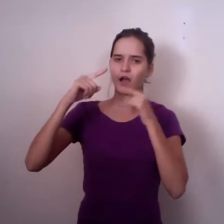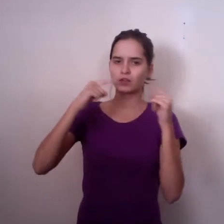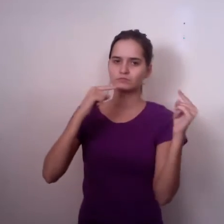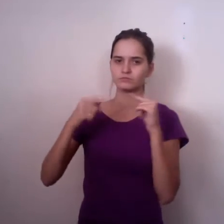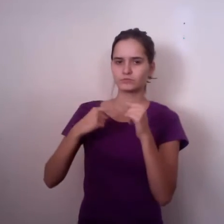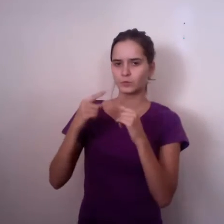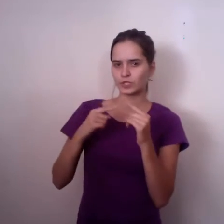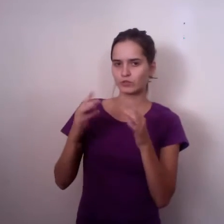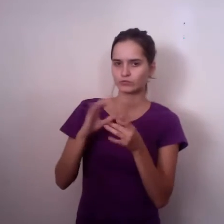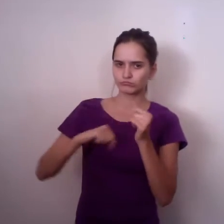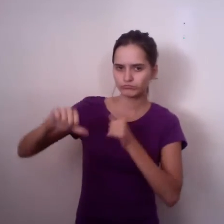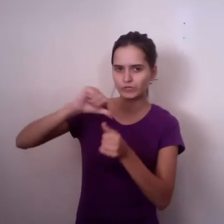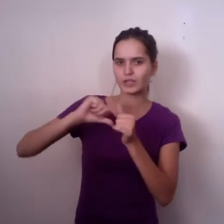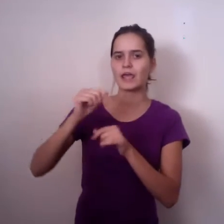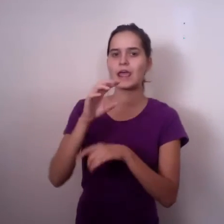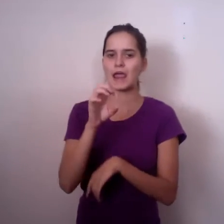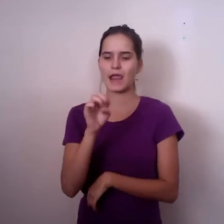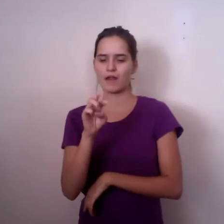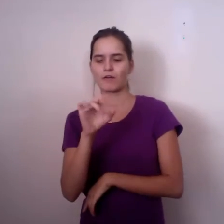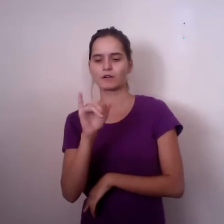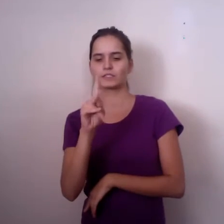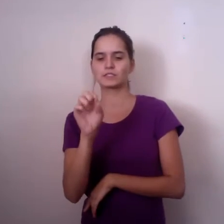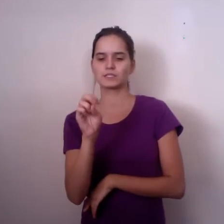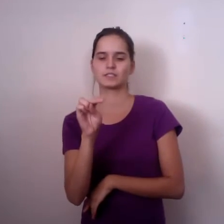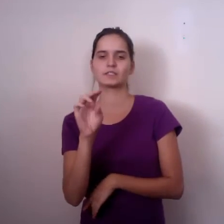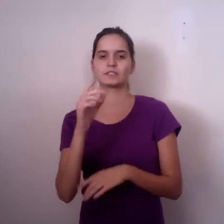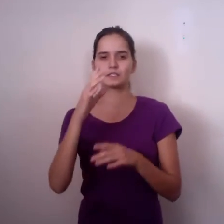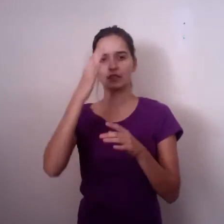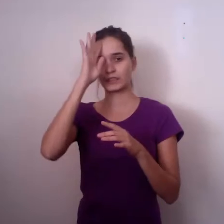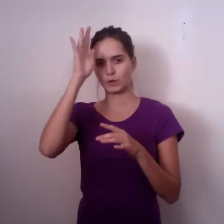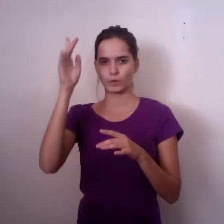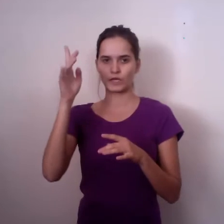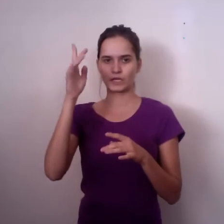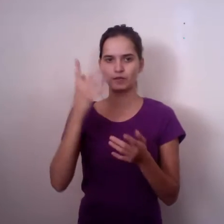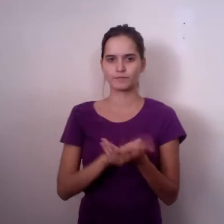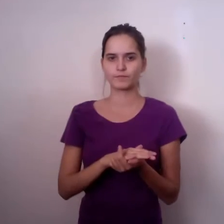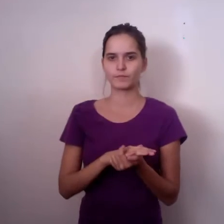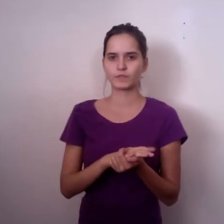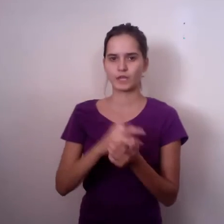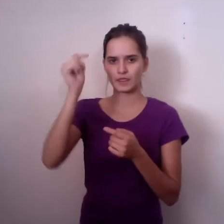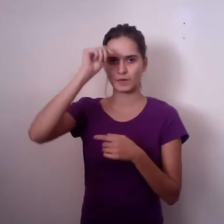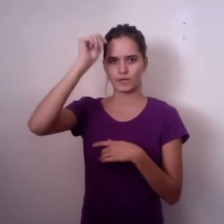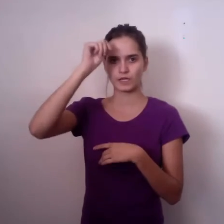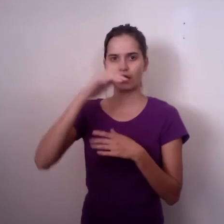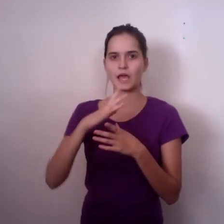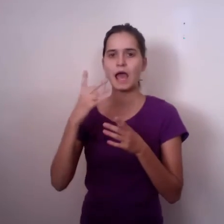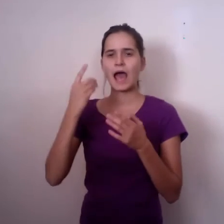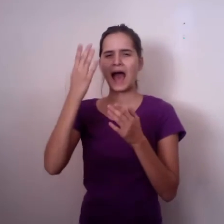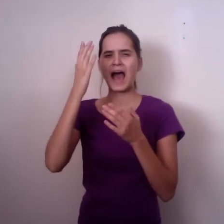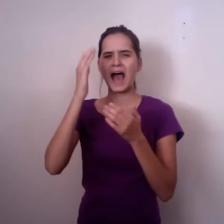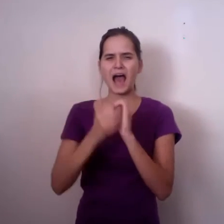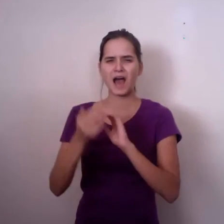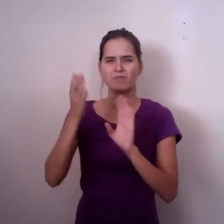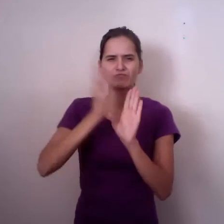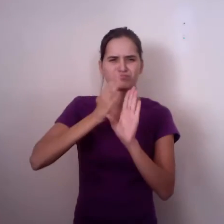the theory, Erickson's theory. They learned how psychologists write, how psychologists think. They learned